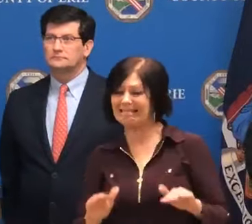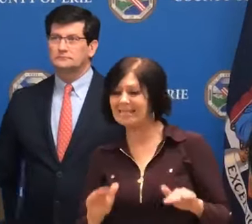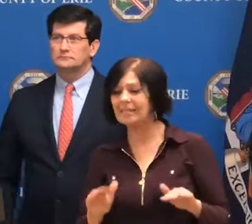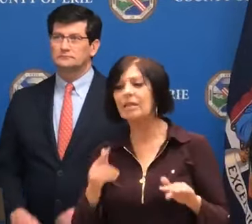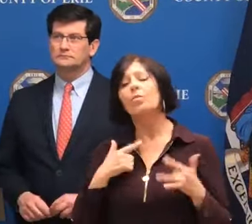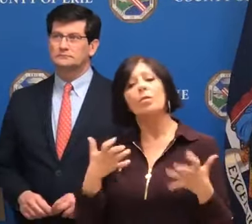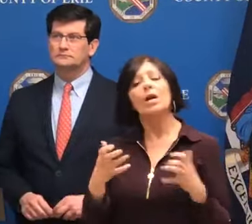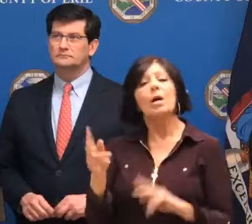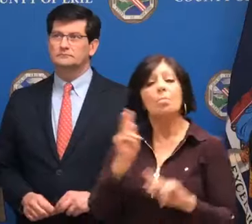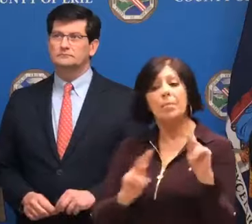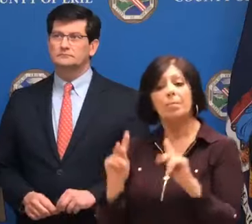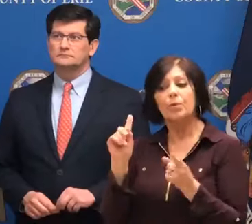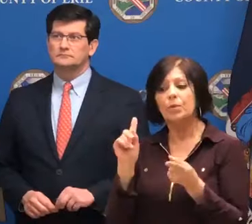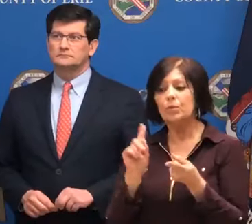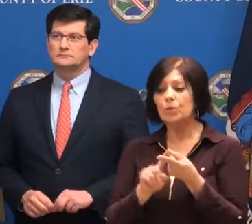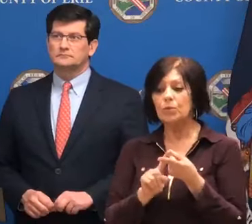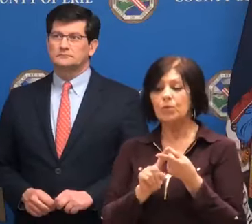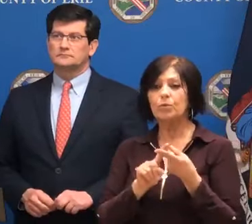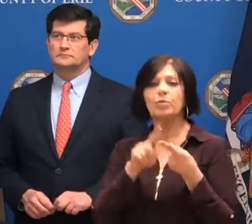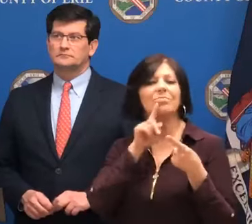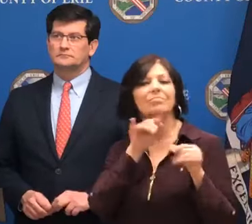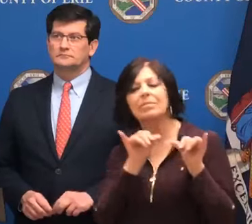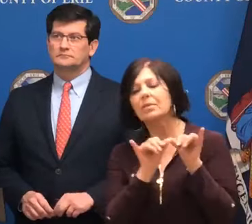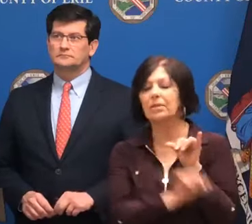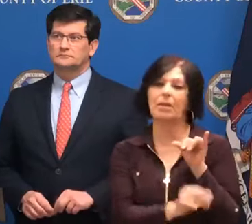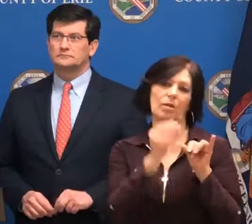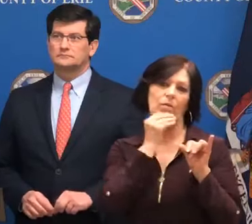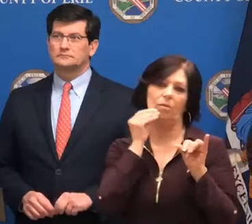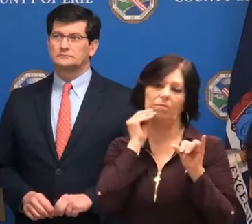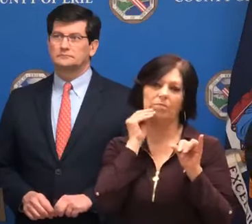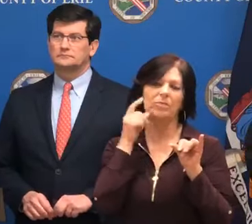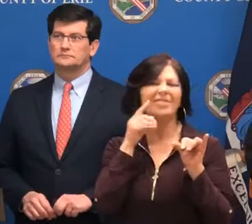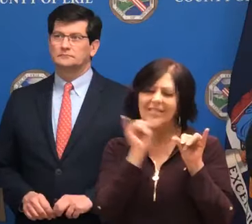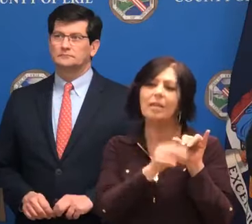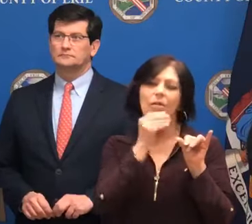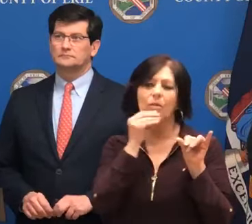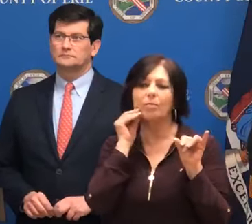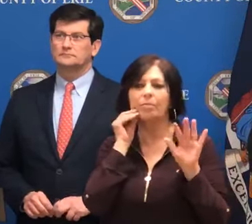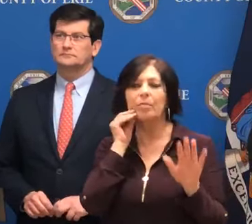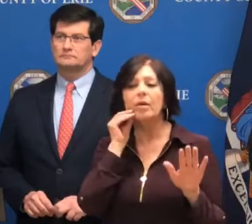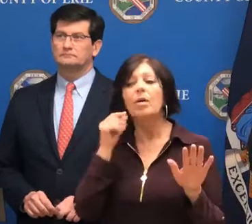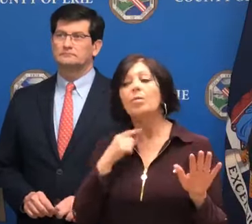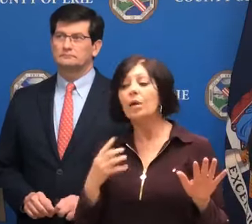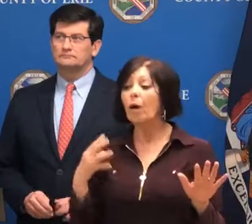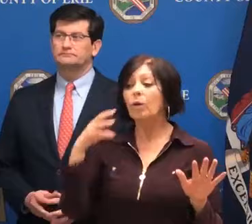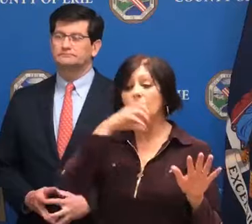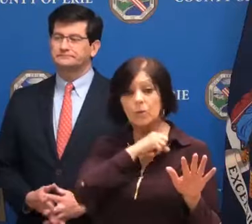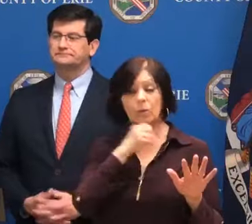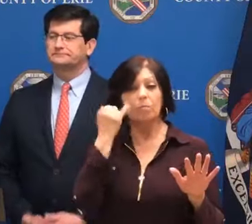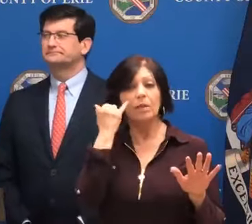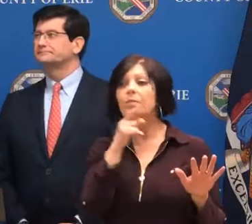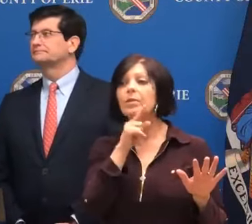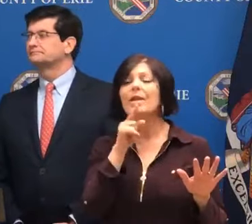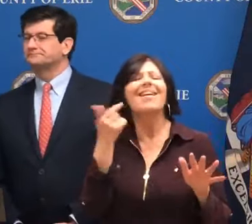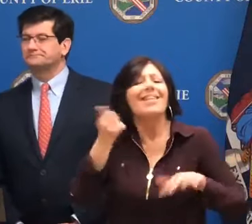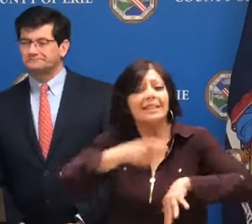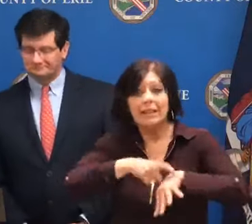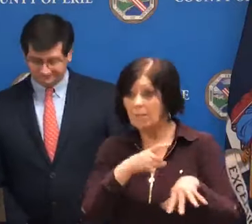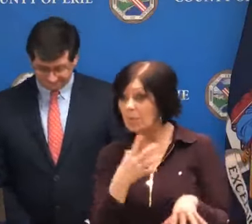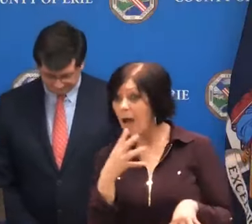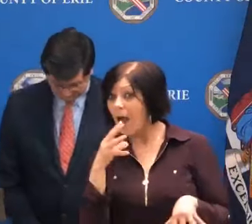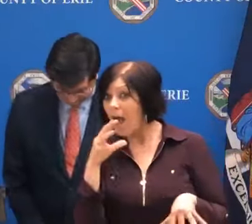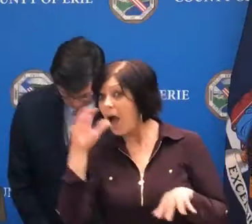really want people just to, you know, shelter down, just to stay at home. So again, we assume that if you go out, anytime you go